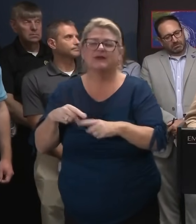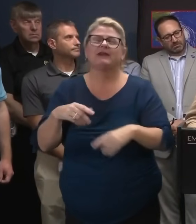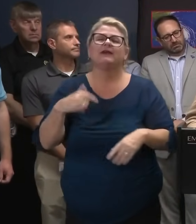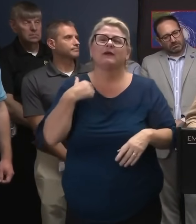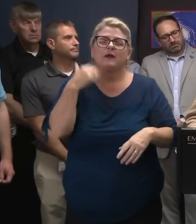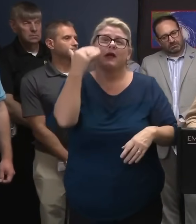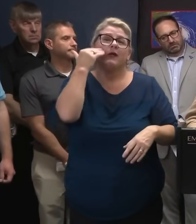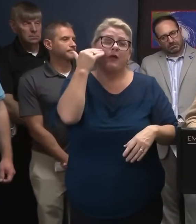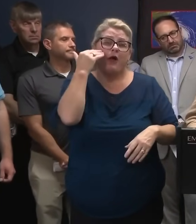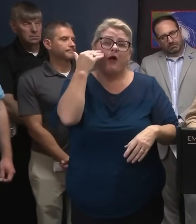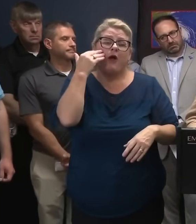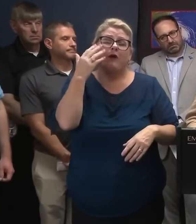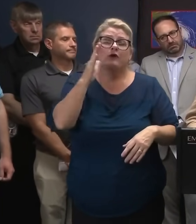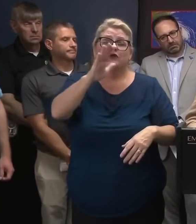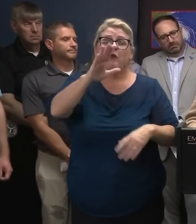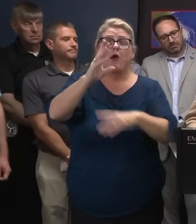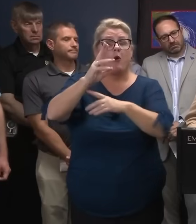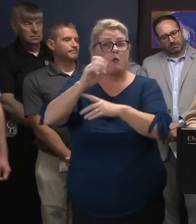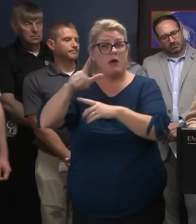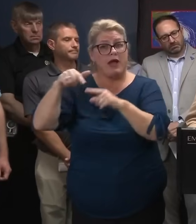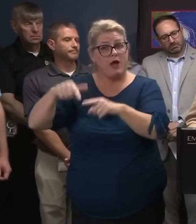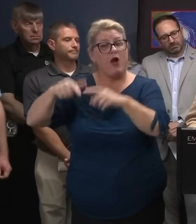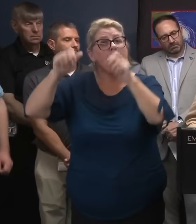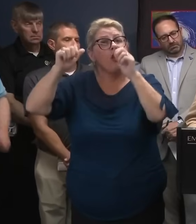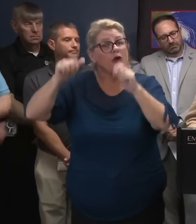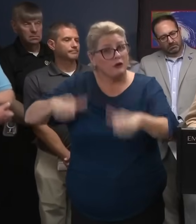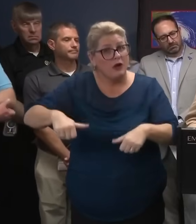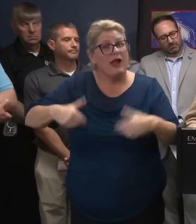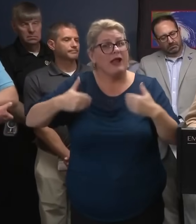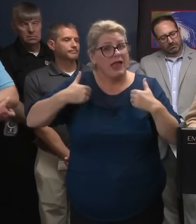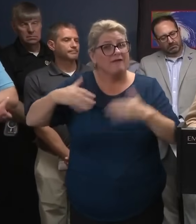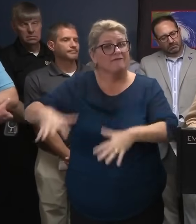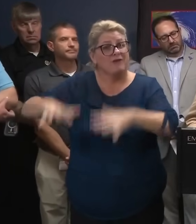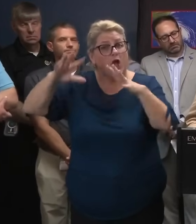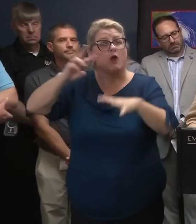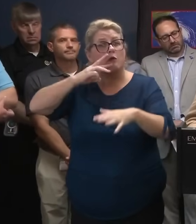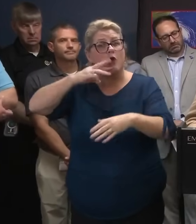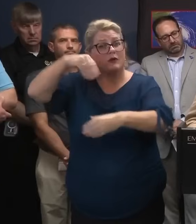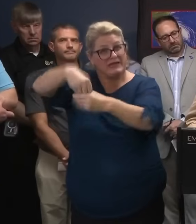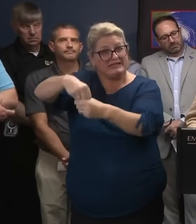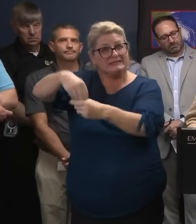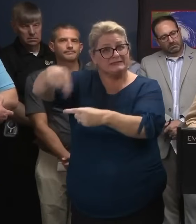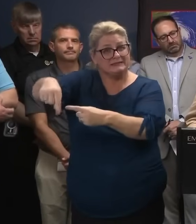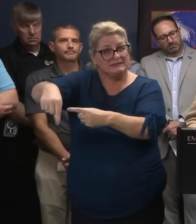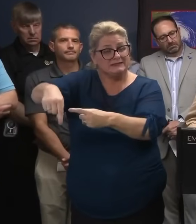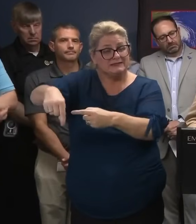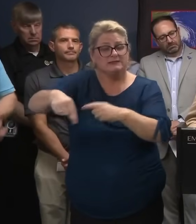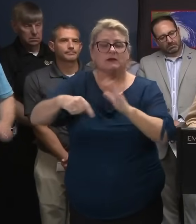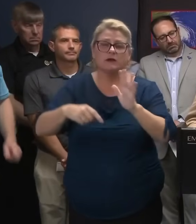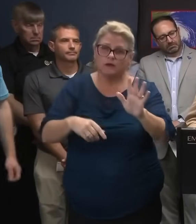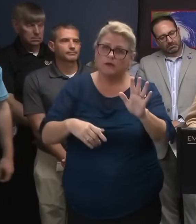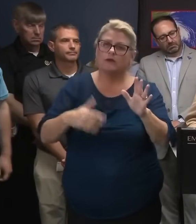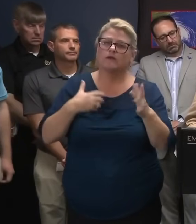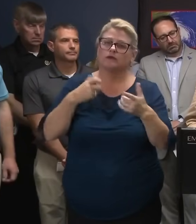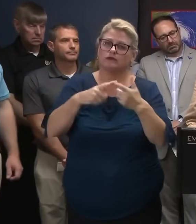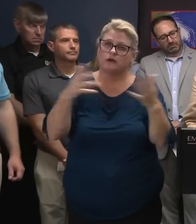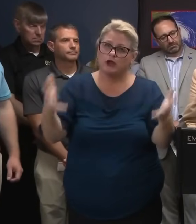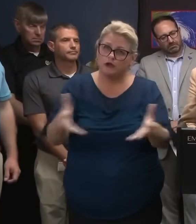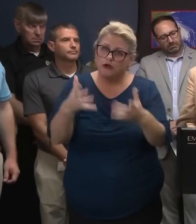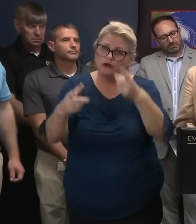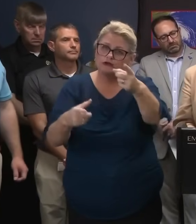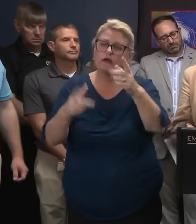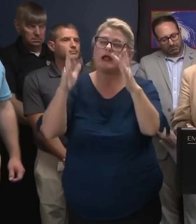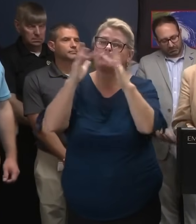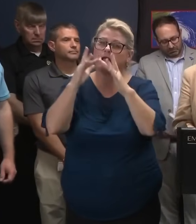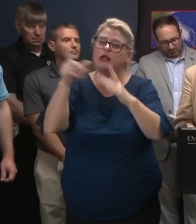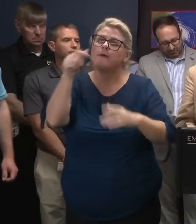also know that your well could have been impacted by flood waters, and so we just want to encourage you to